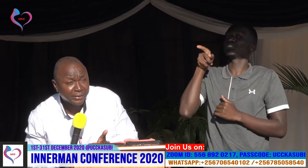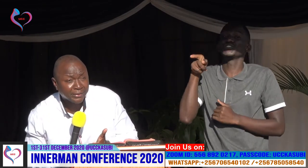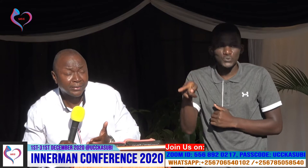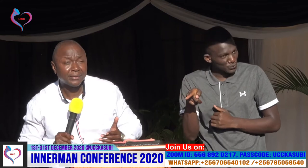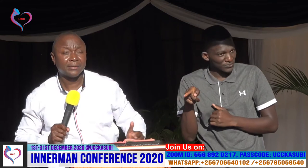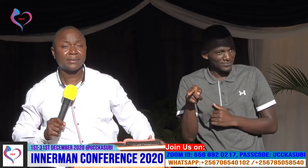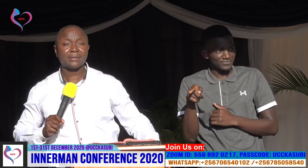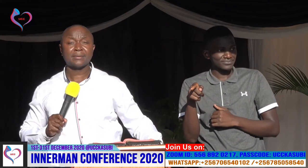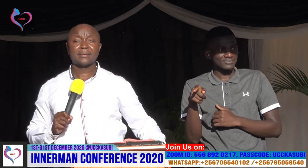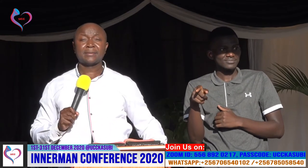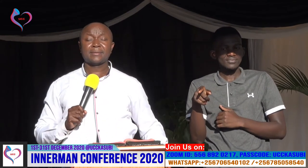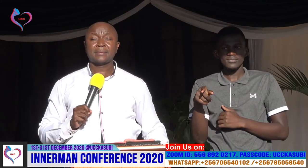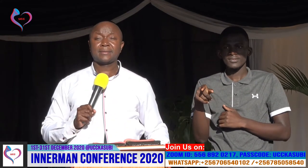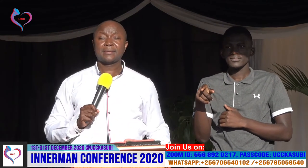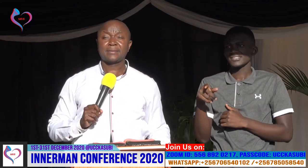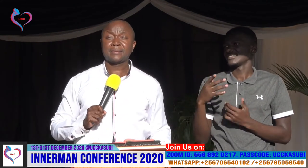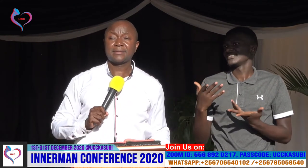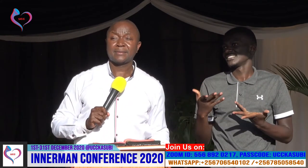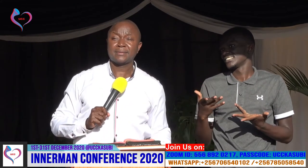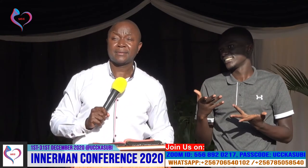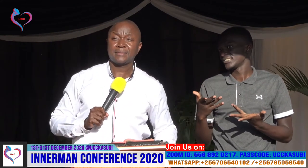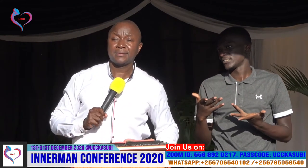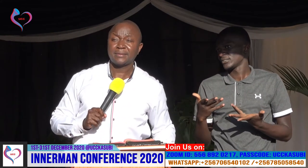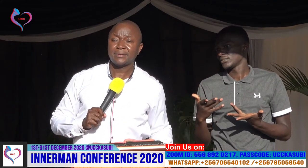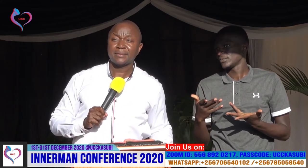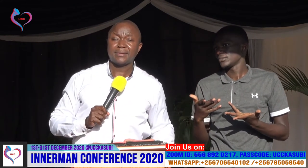Jesus, I told you, I was in the worship team.